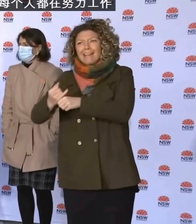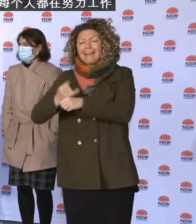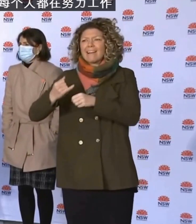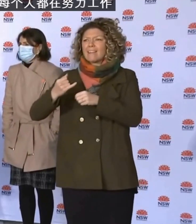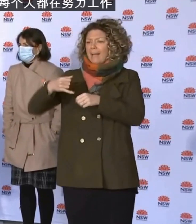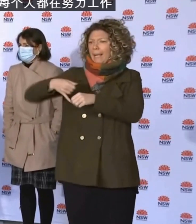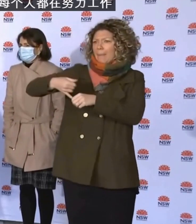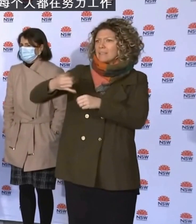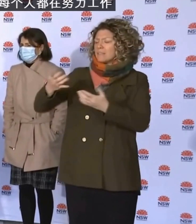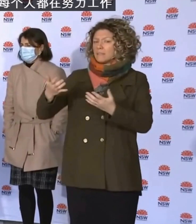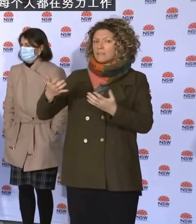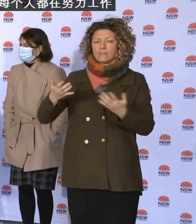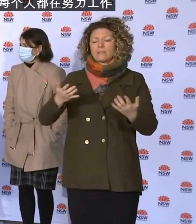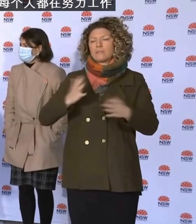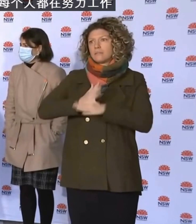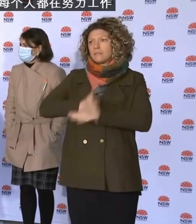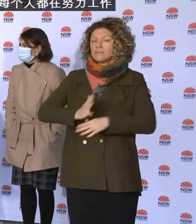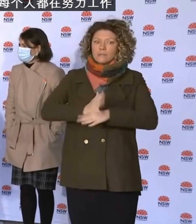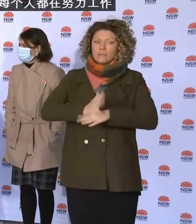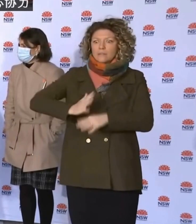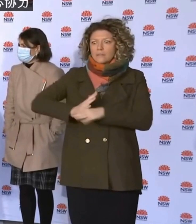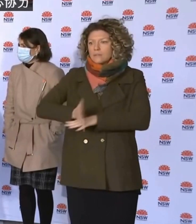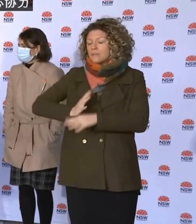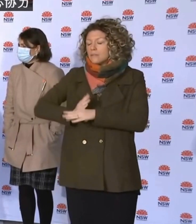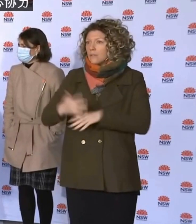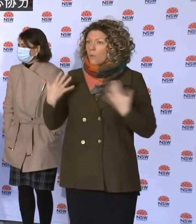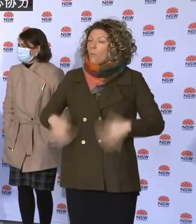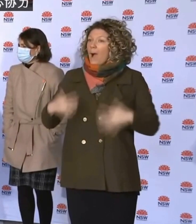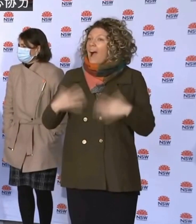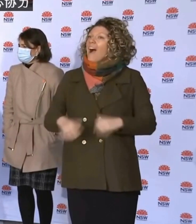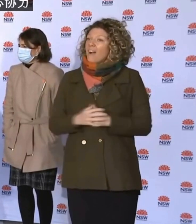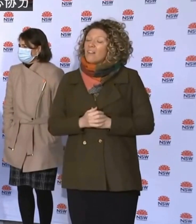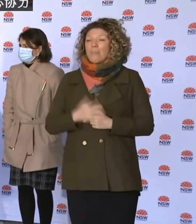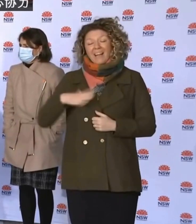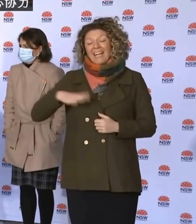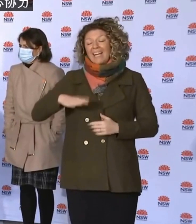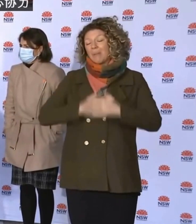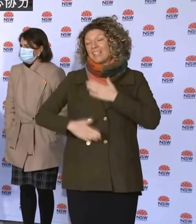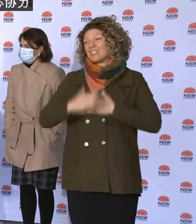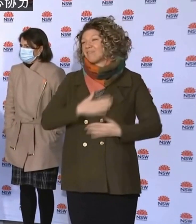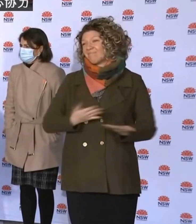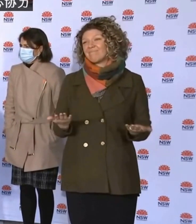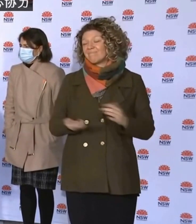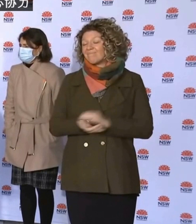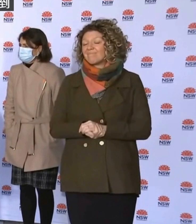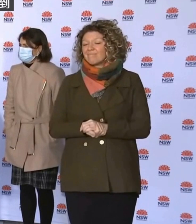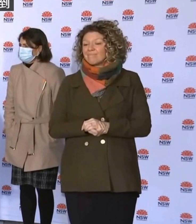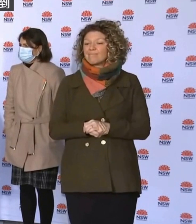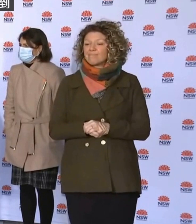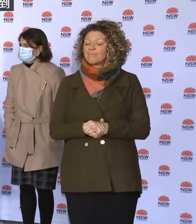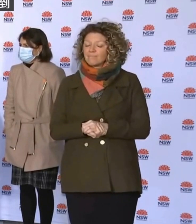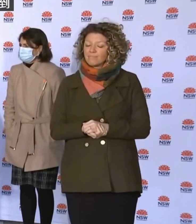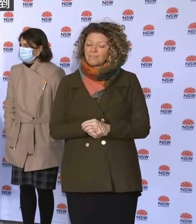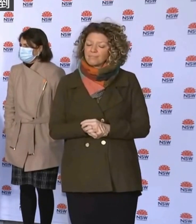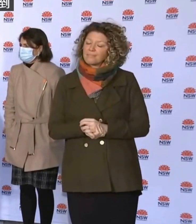responding, but we do need to have a bit of patience. Everyone is working very hard, but we all need to pull together. We are hearing from cases have been picked up